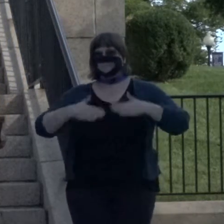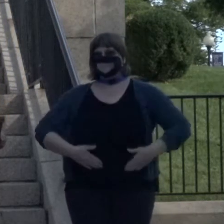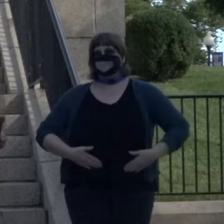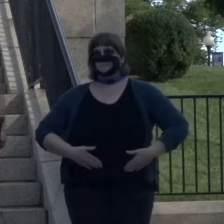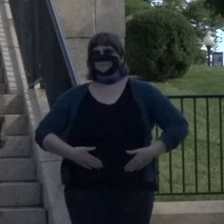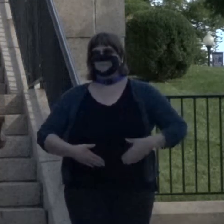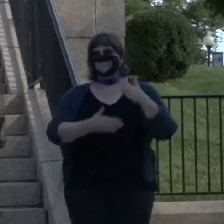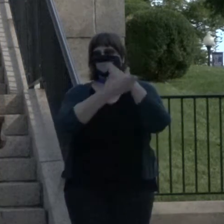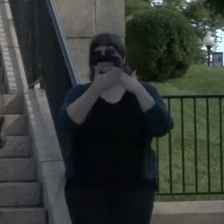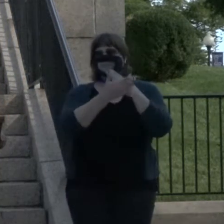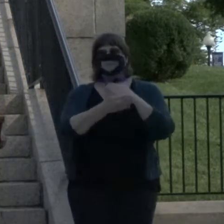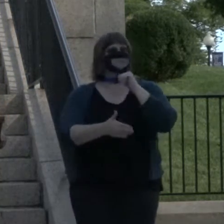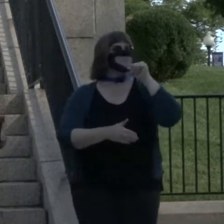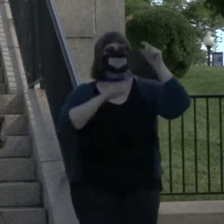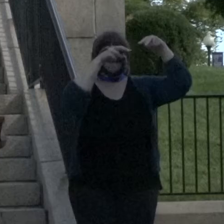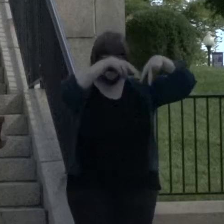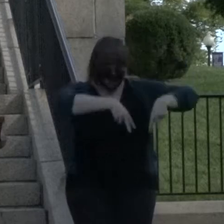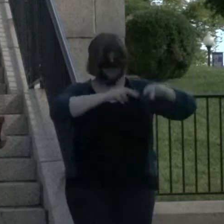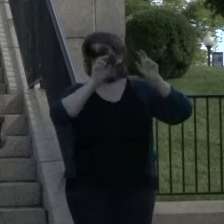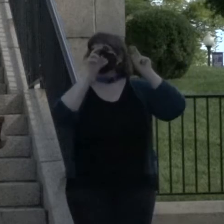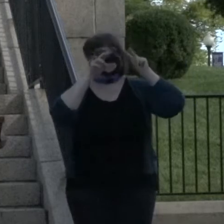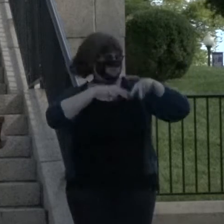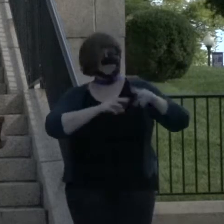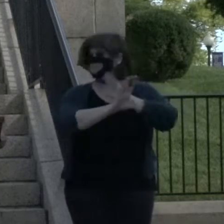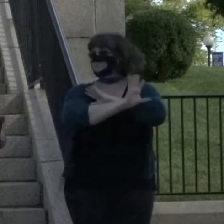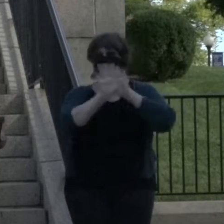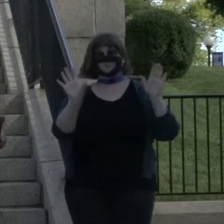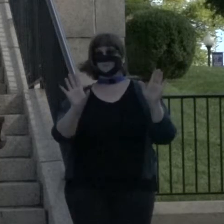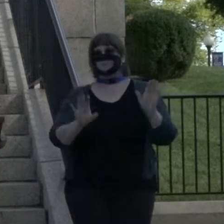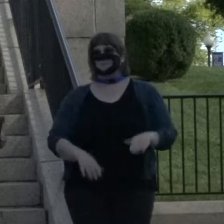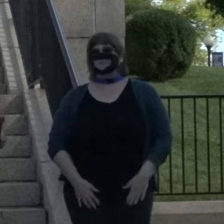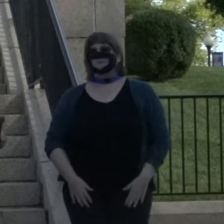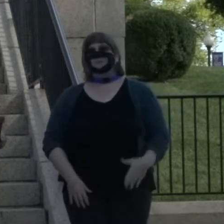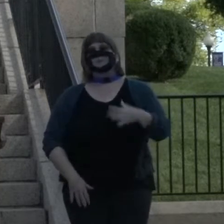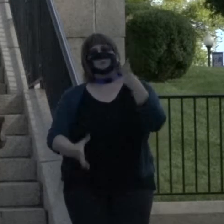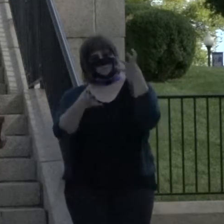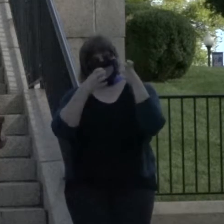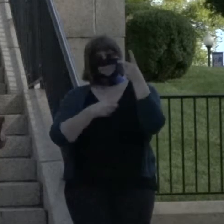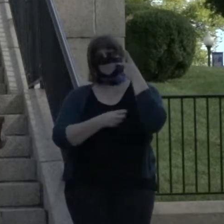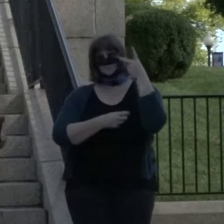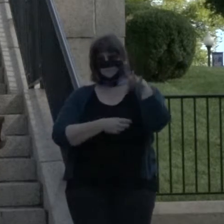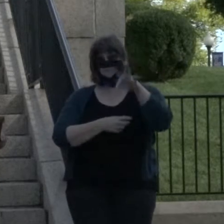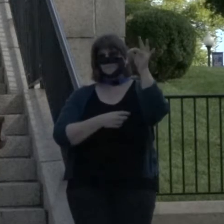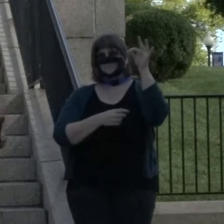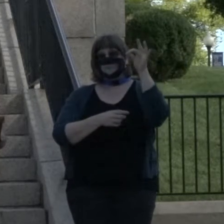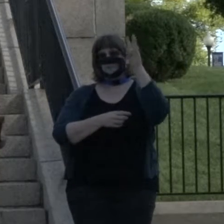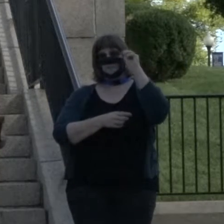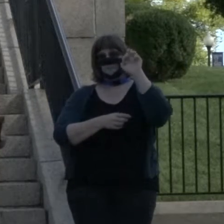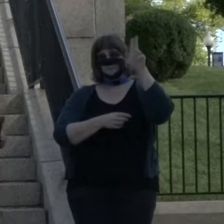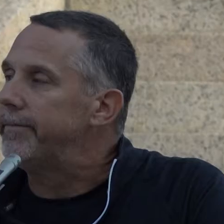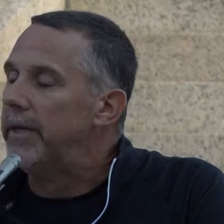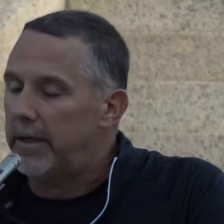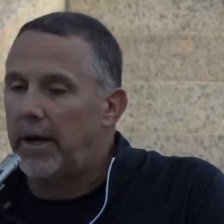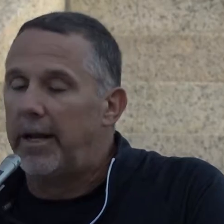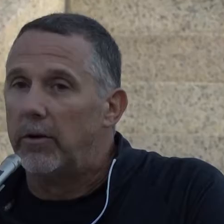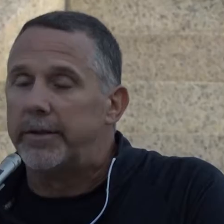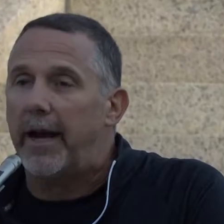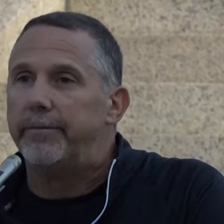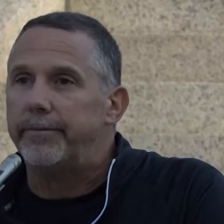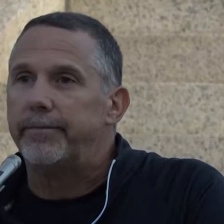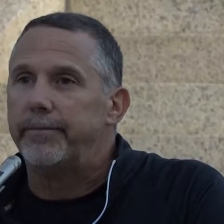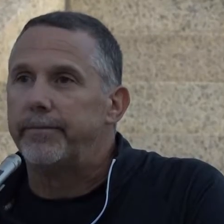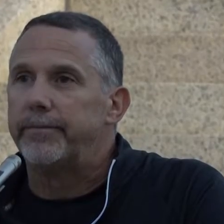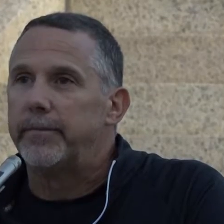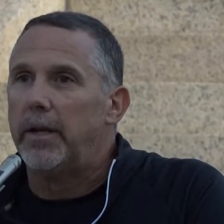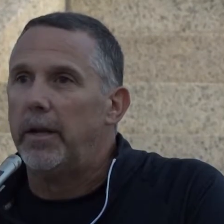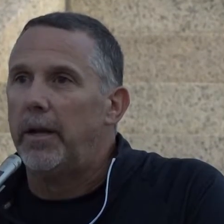I was thinking to myself, don't look down, don't look down. But I was looking for my friend Marty. So every time, body part, I looked